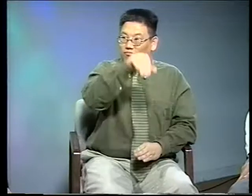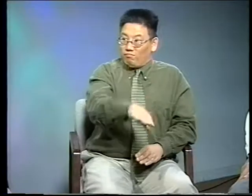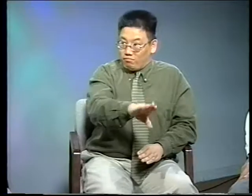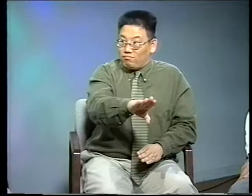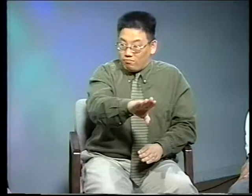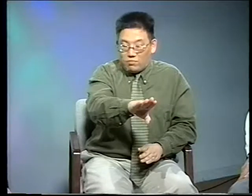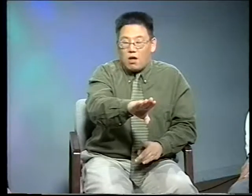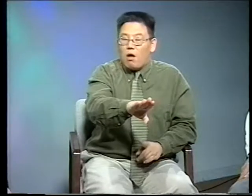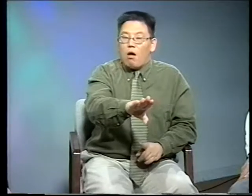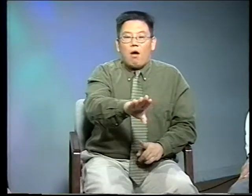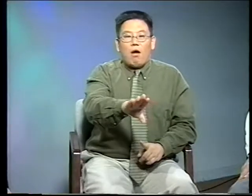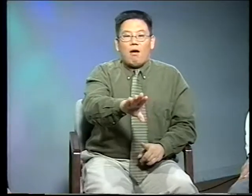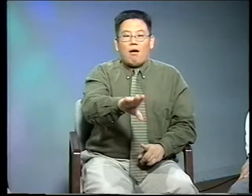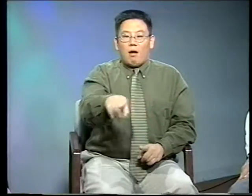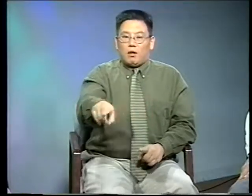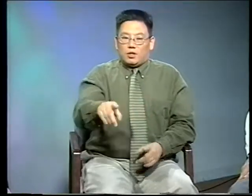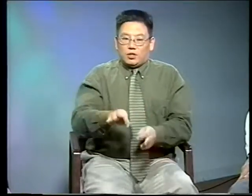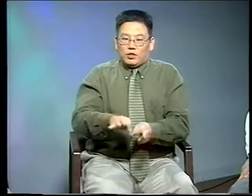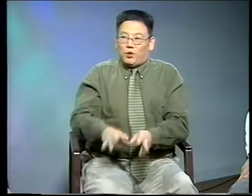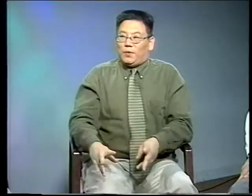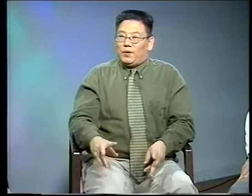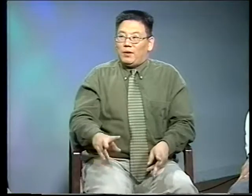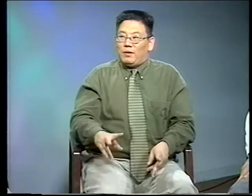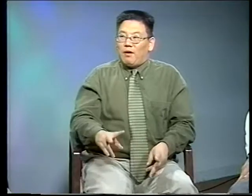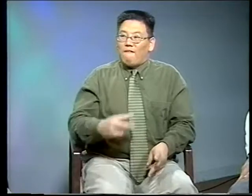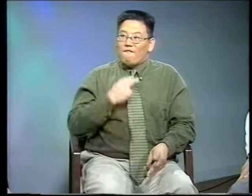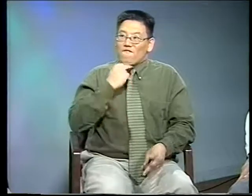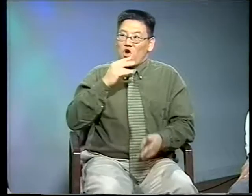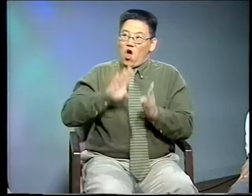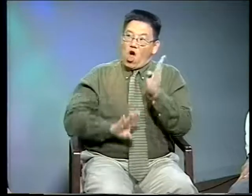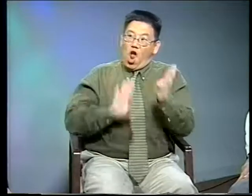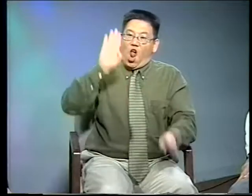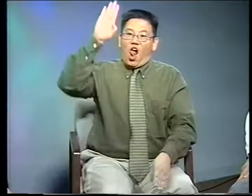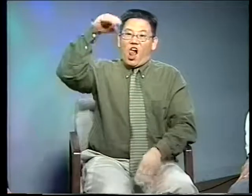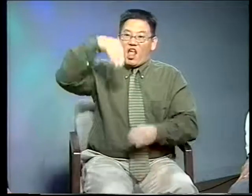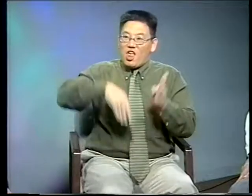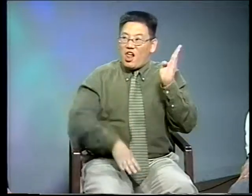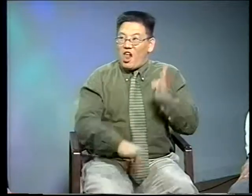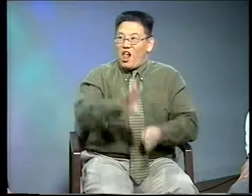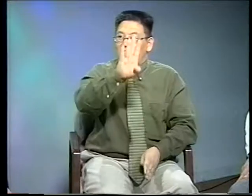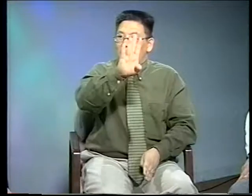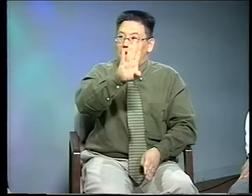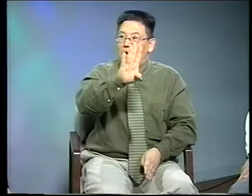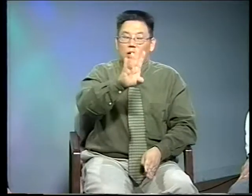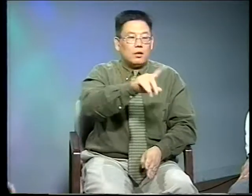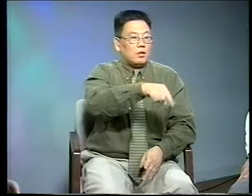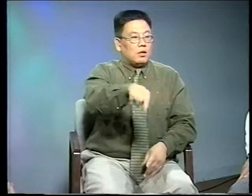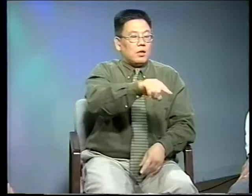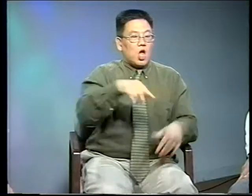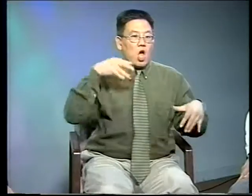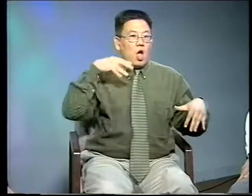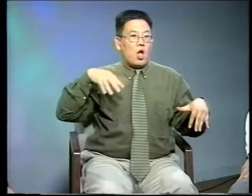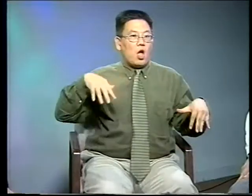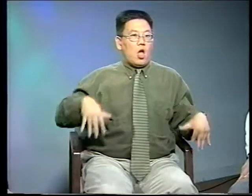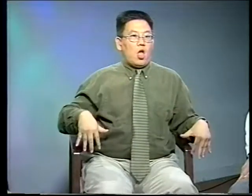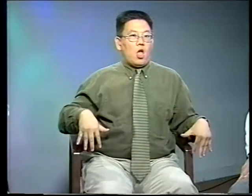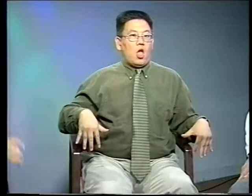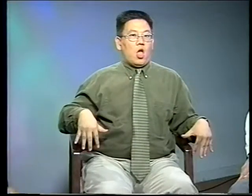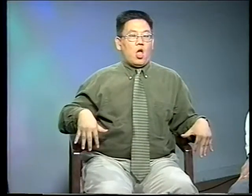interpreter took and put a spirited tone with a great deal of modulation in that, which the audience took affront at. And it